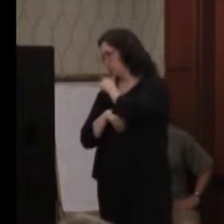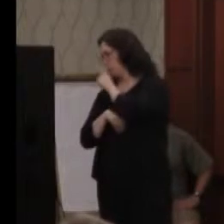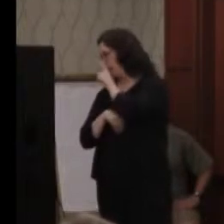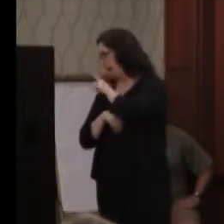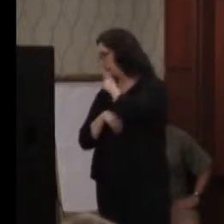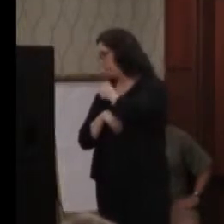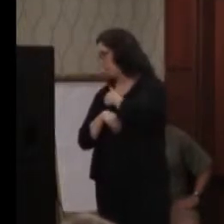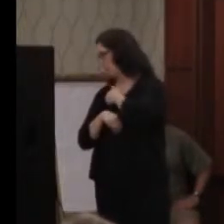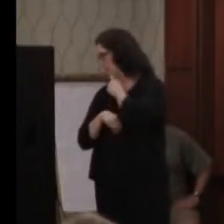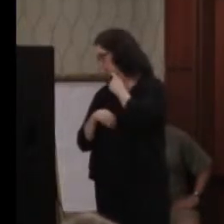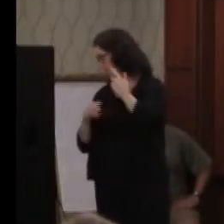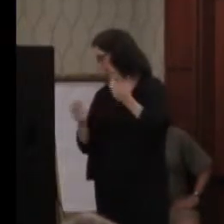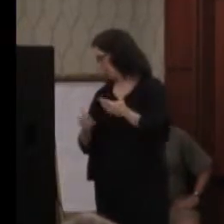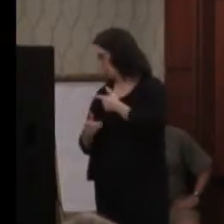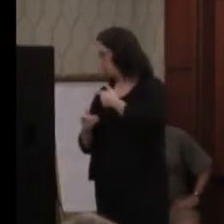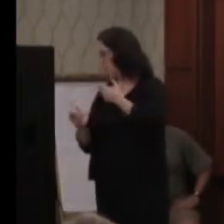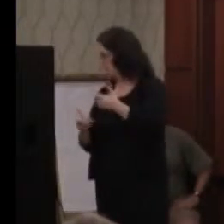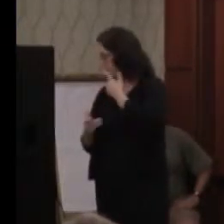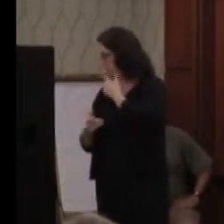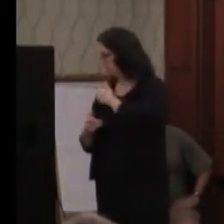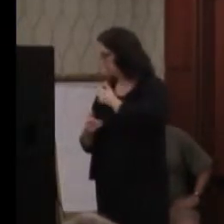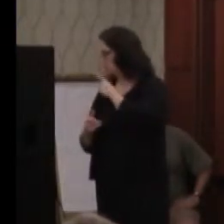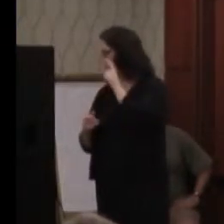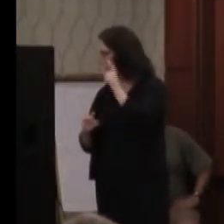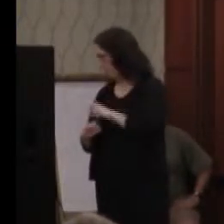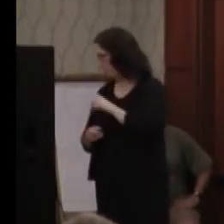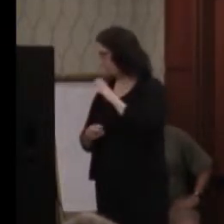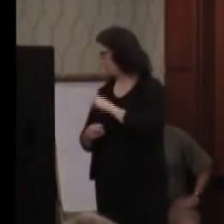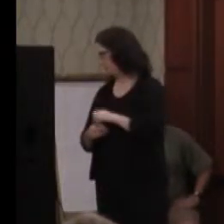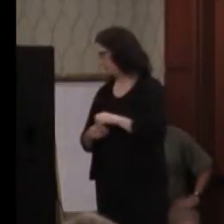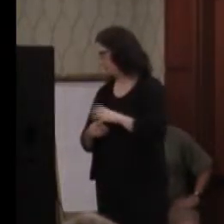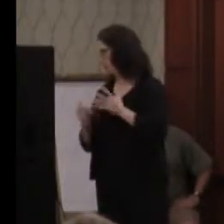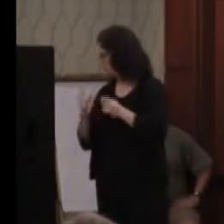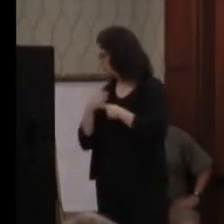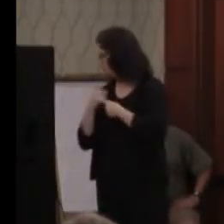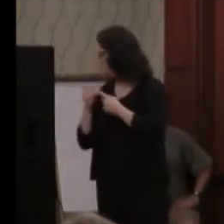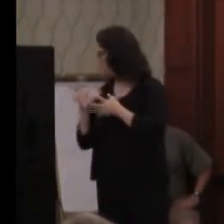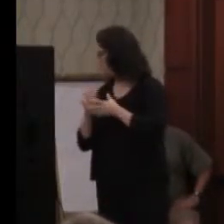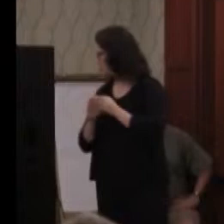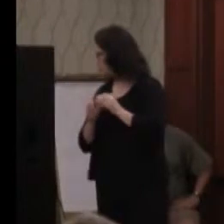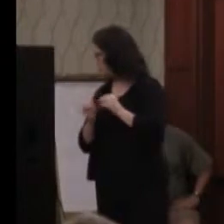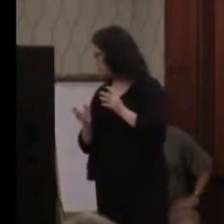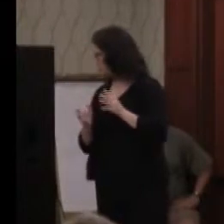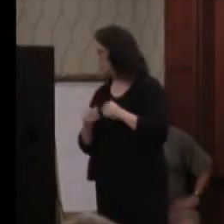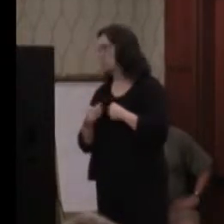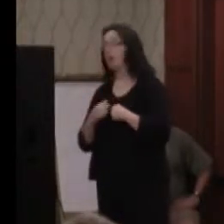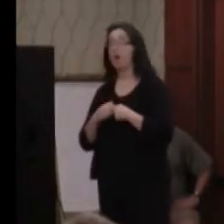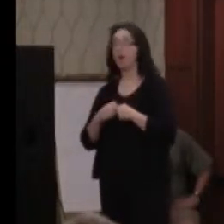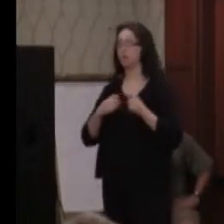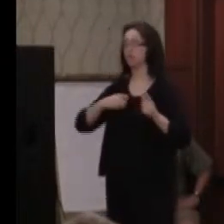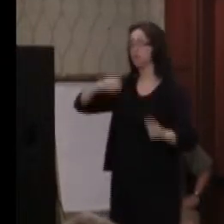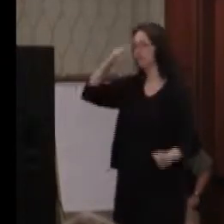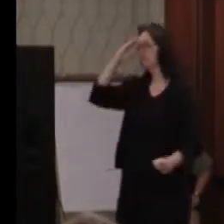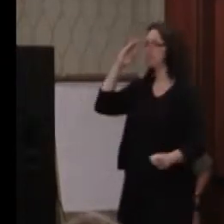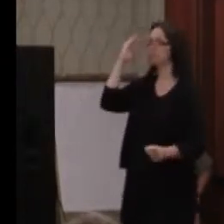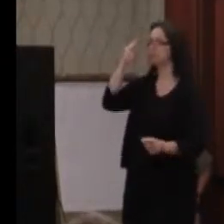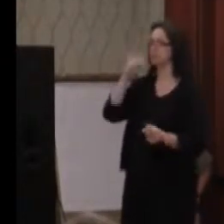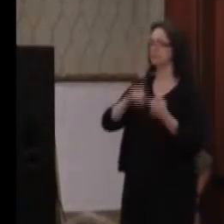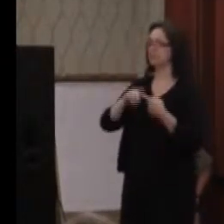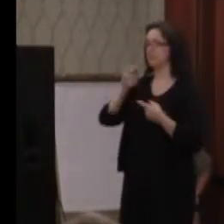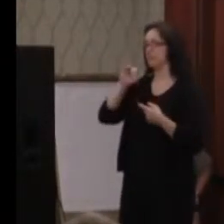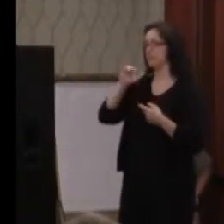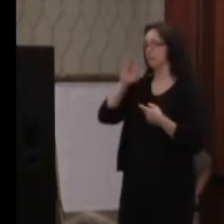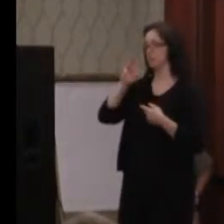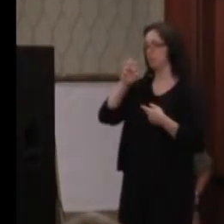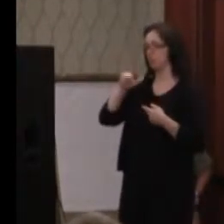apologize for being here. You're here because you're supposed to be. Just tell your stories. So my shout out to Milby Birch also.